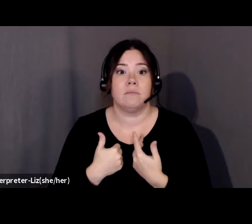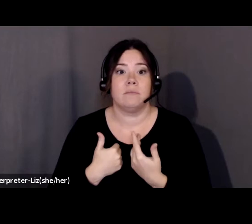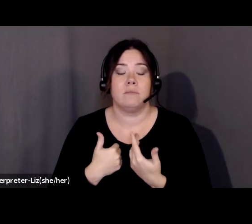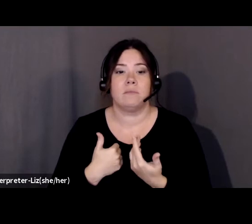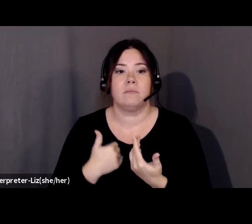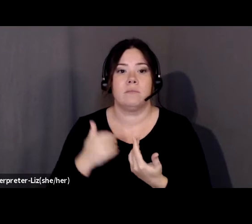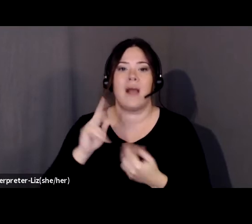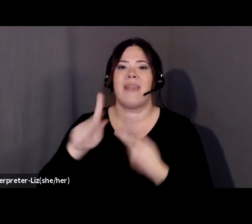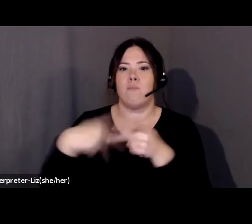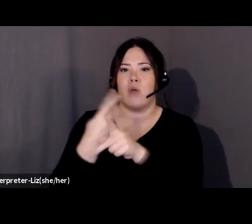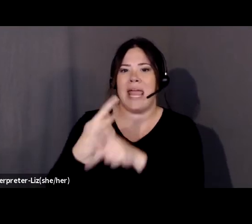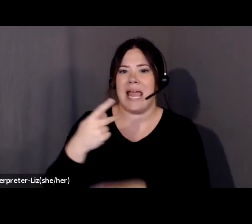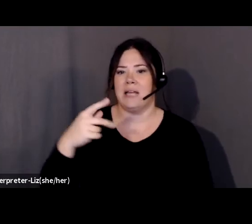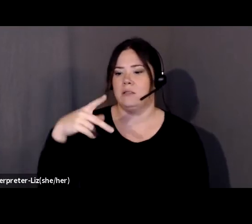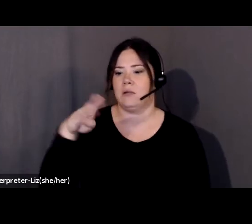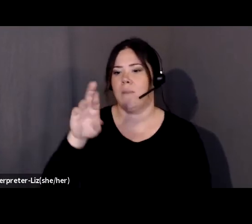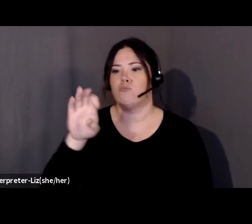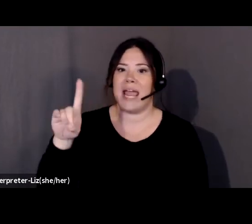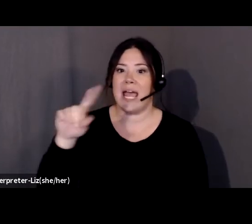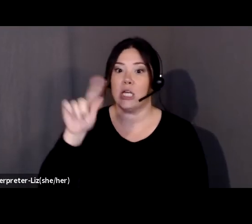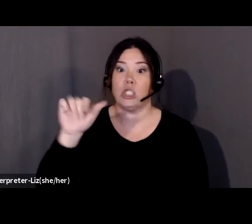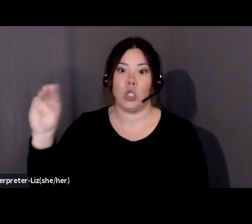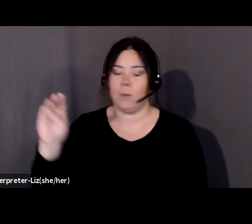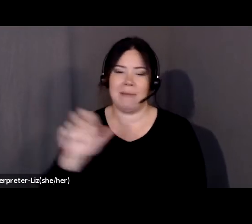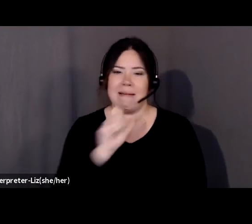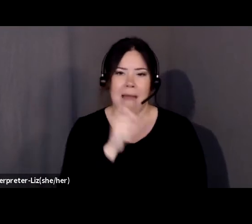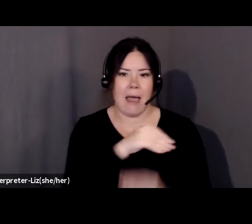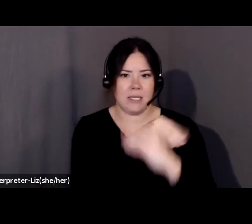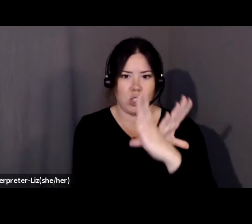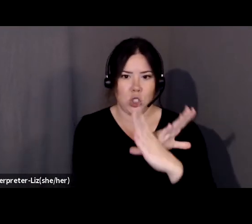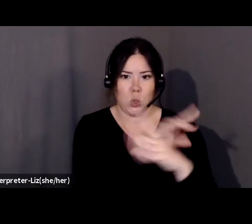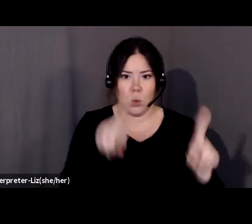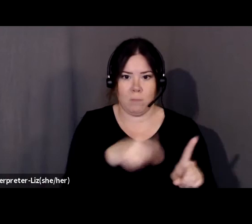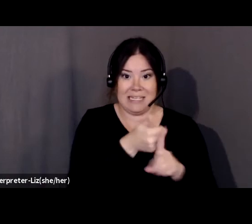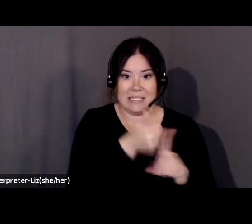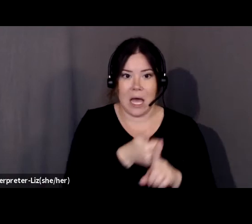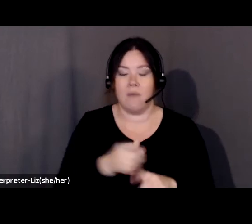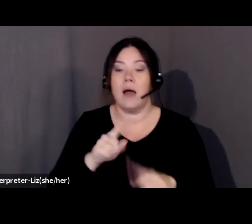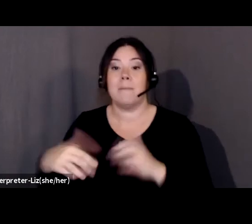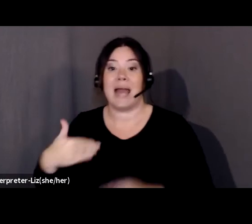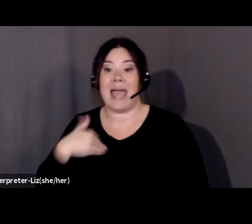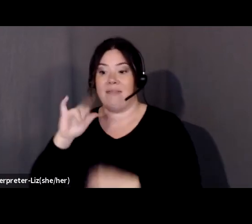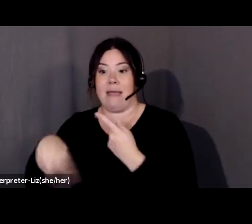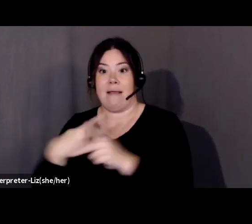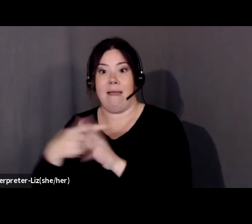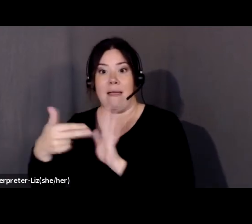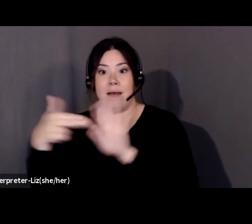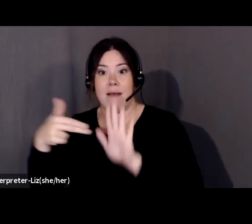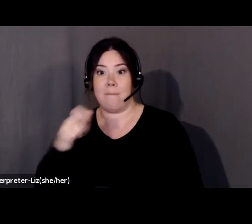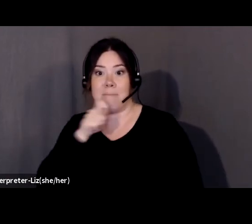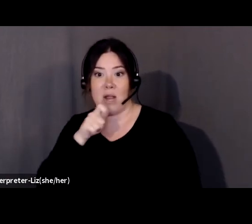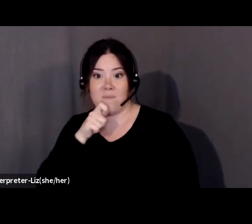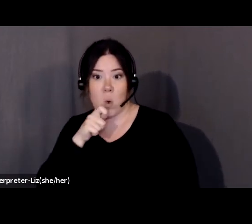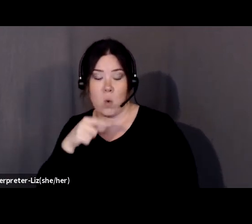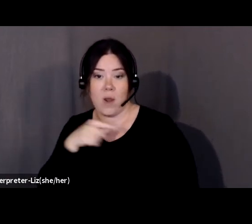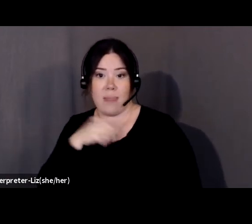brand Zoom, not the Zoom platform, microphone that I've had because I bought forever